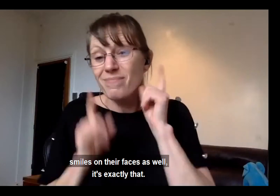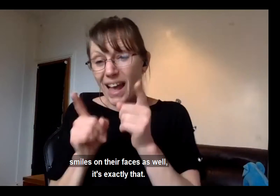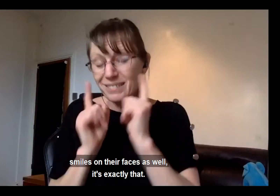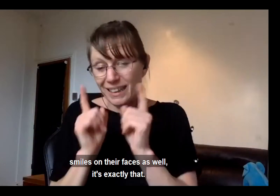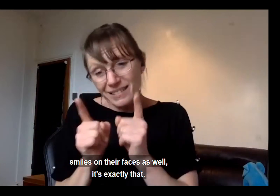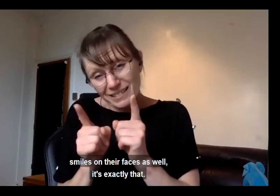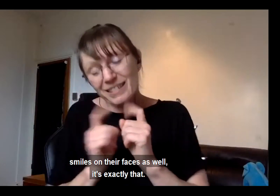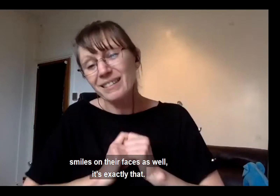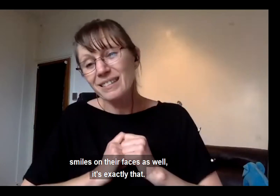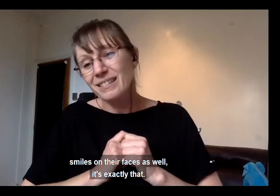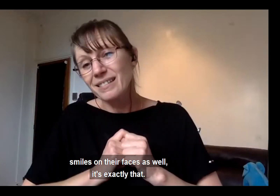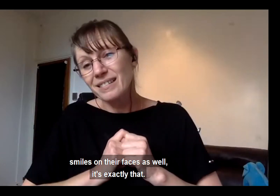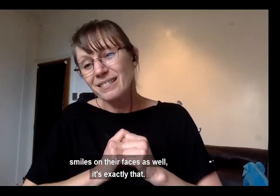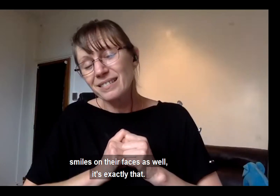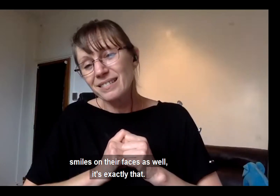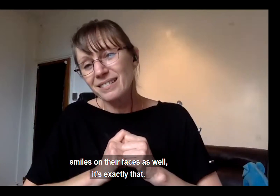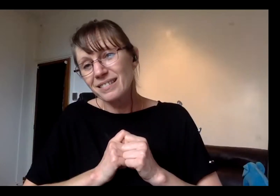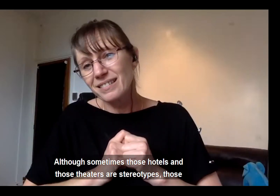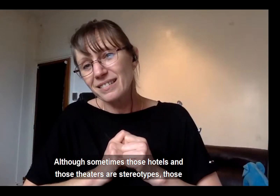is. It's